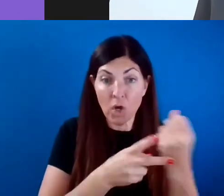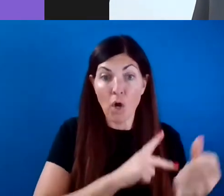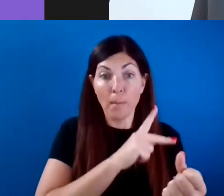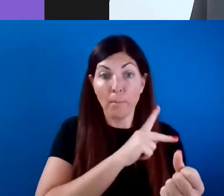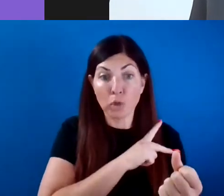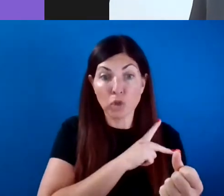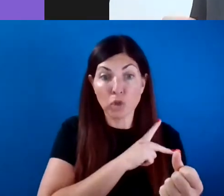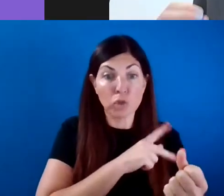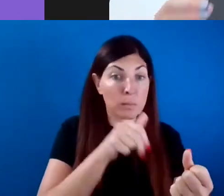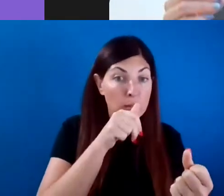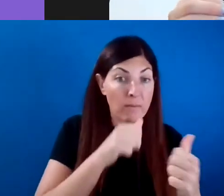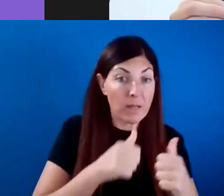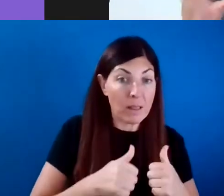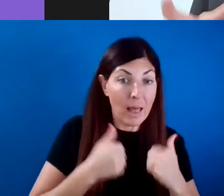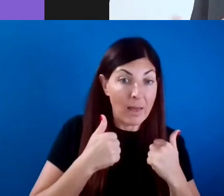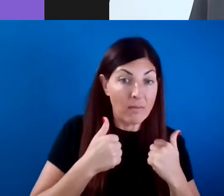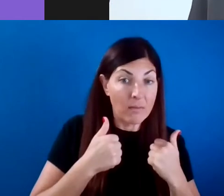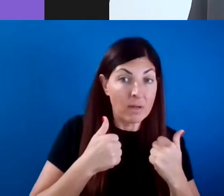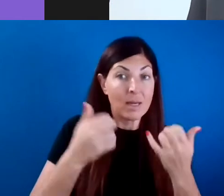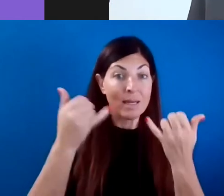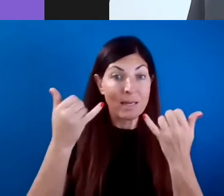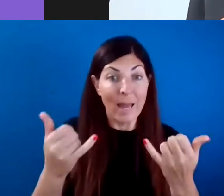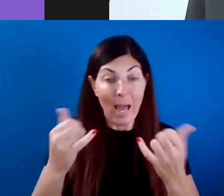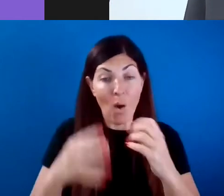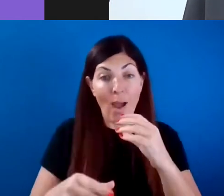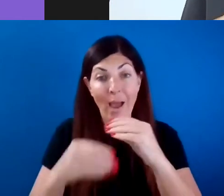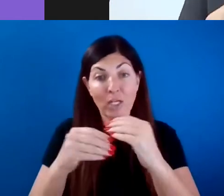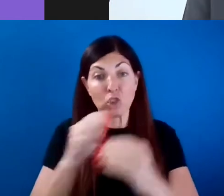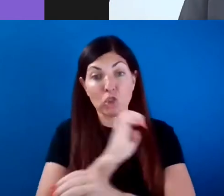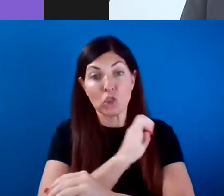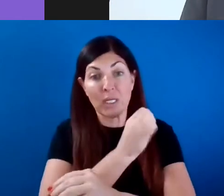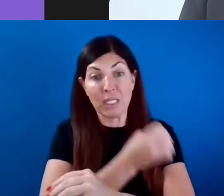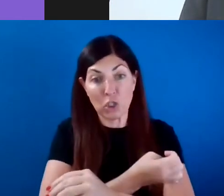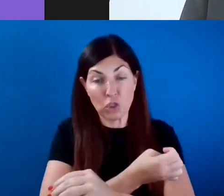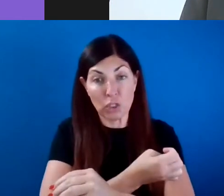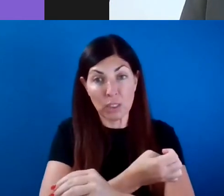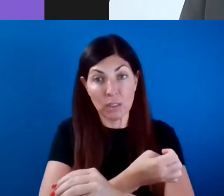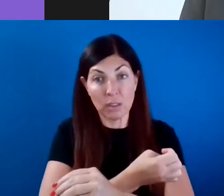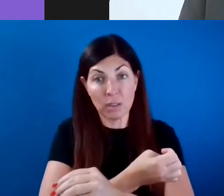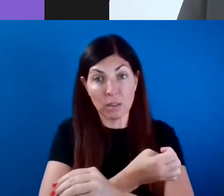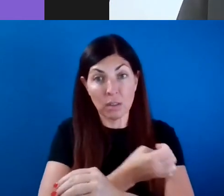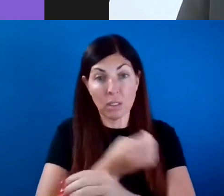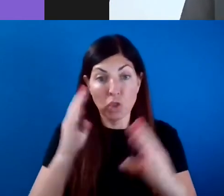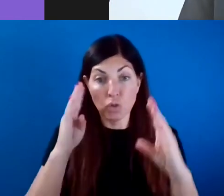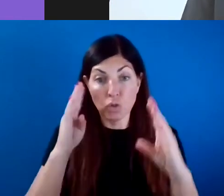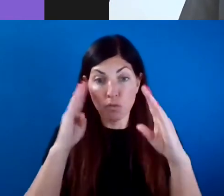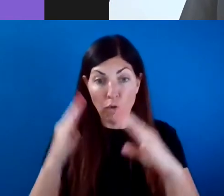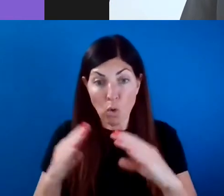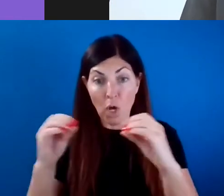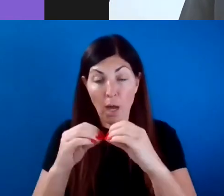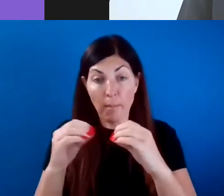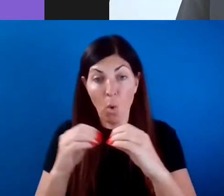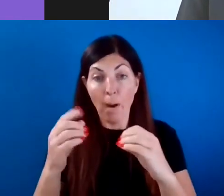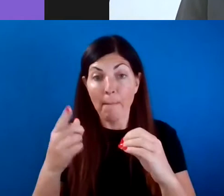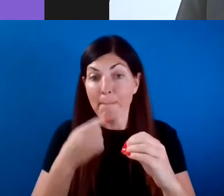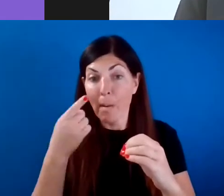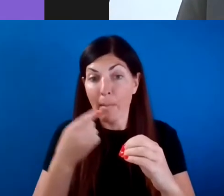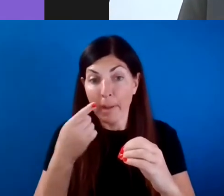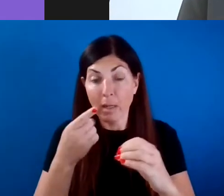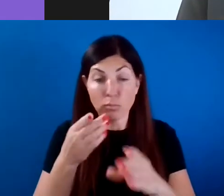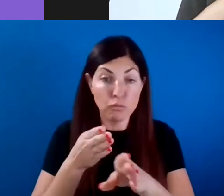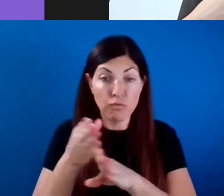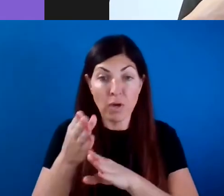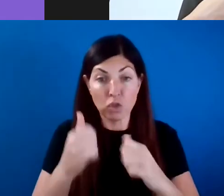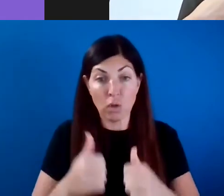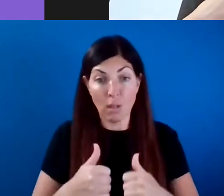private life, that I now have extra energy to go put forward to my more public professional life? How